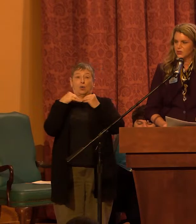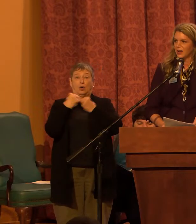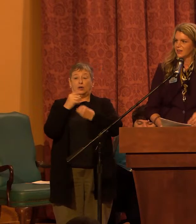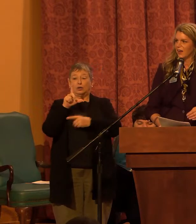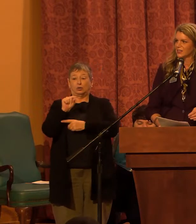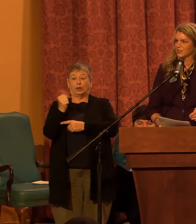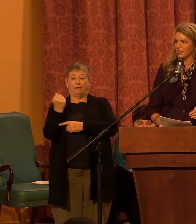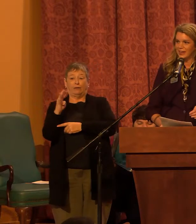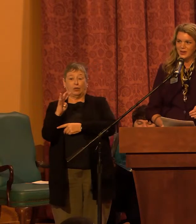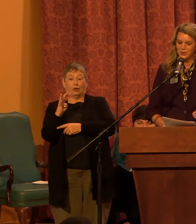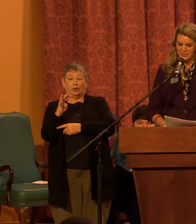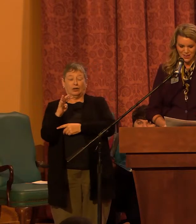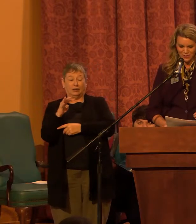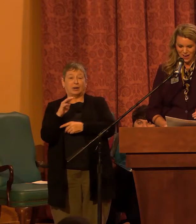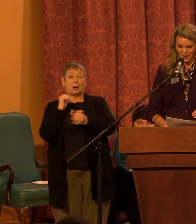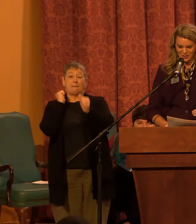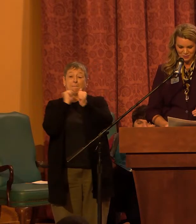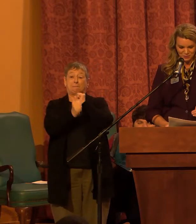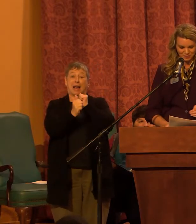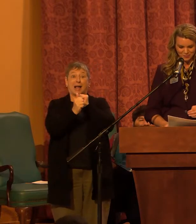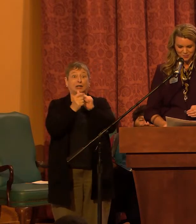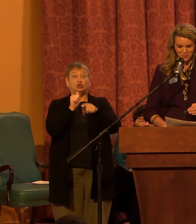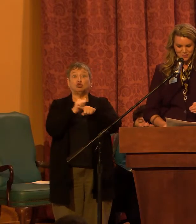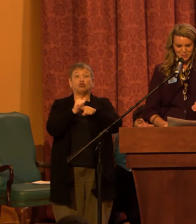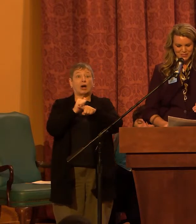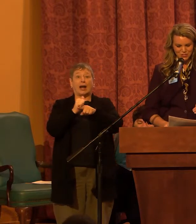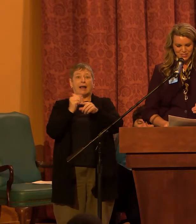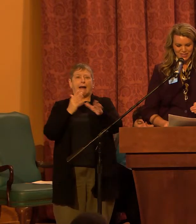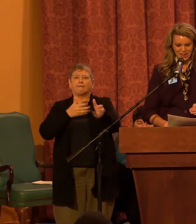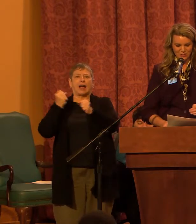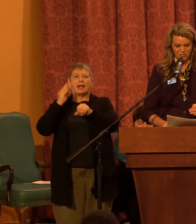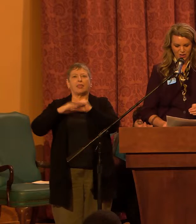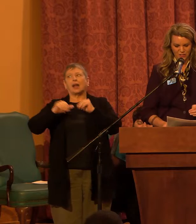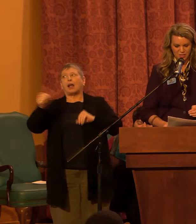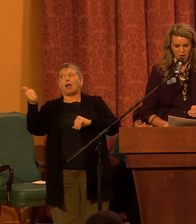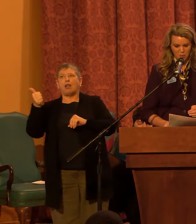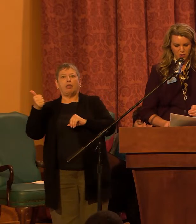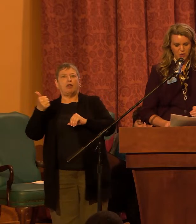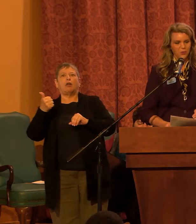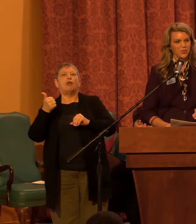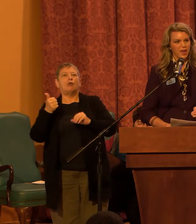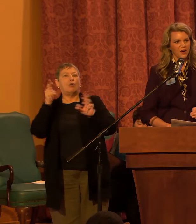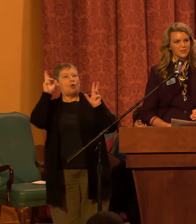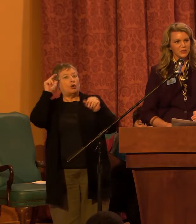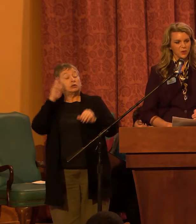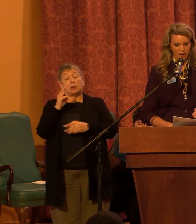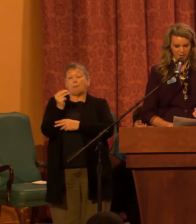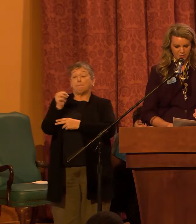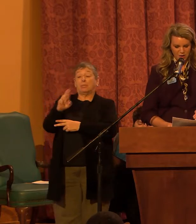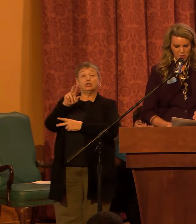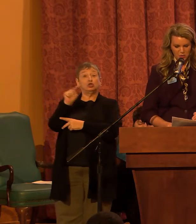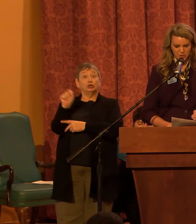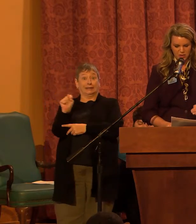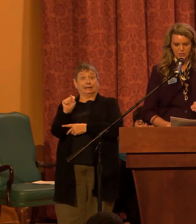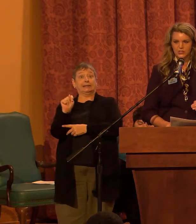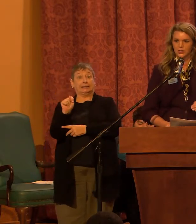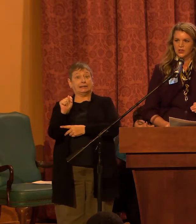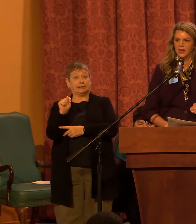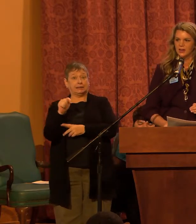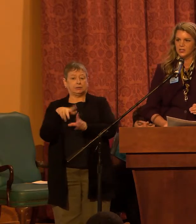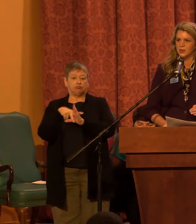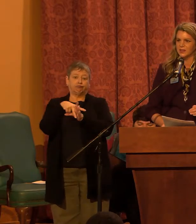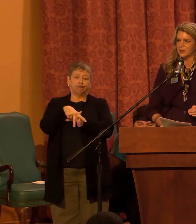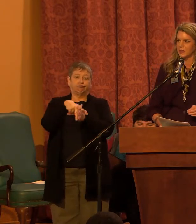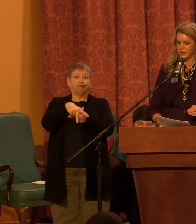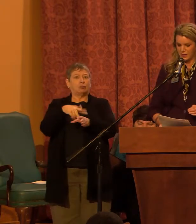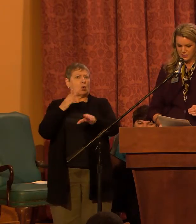passed his training faster than any horse ever had. Mr. T now serves more than 1,000 rides per year to children